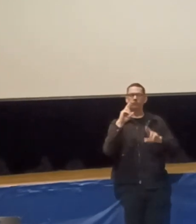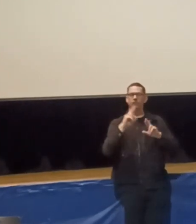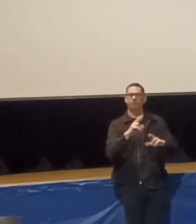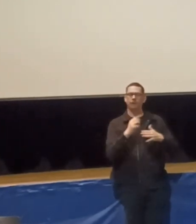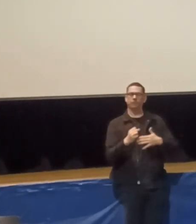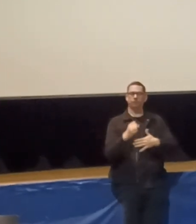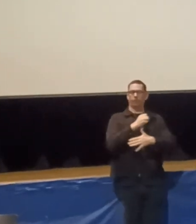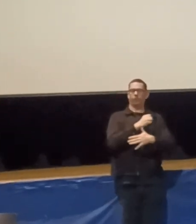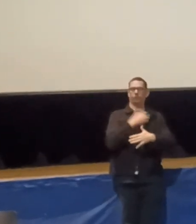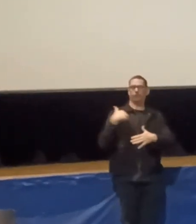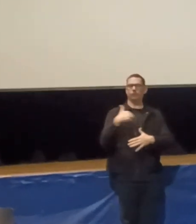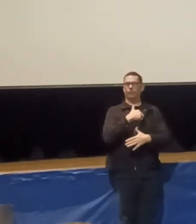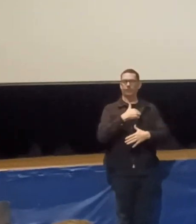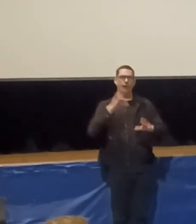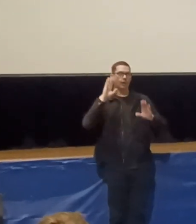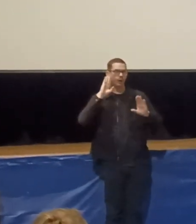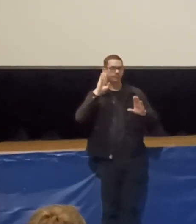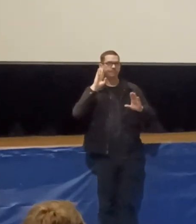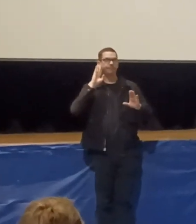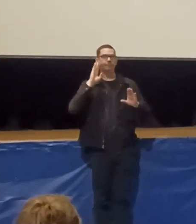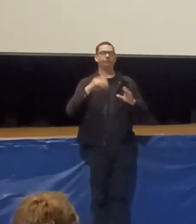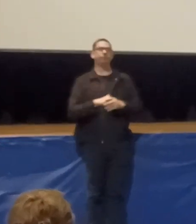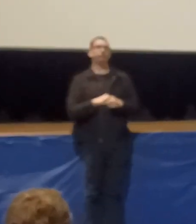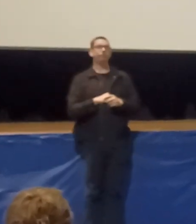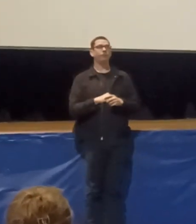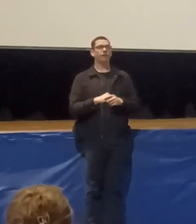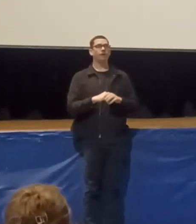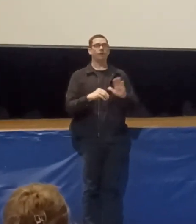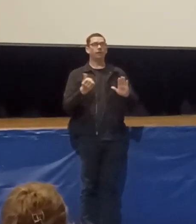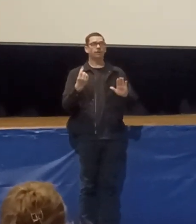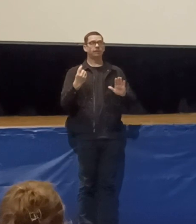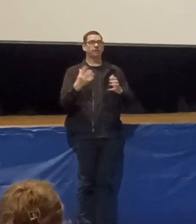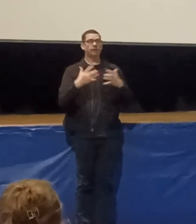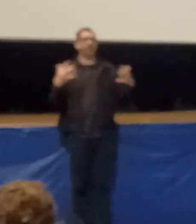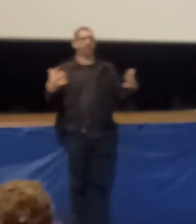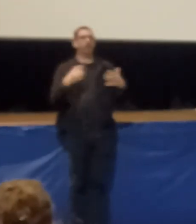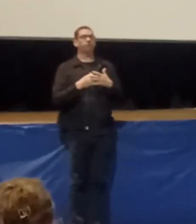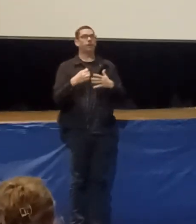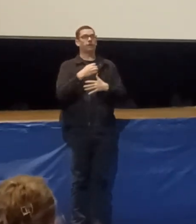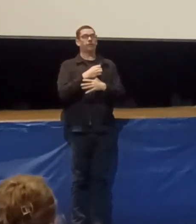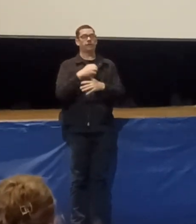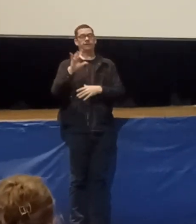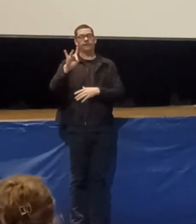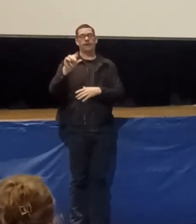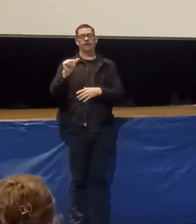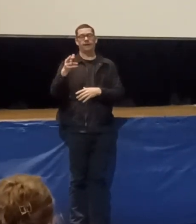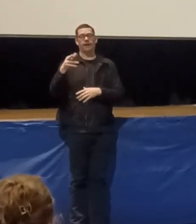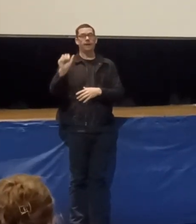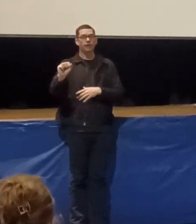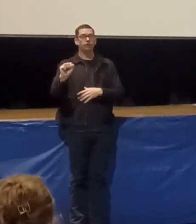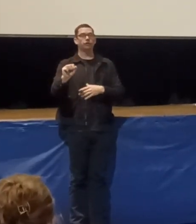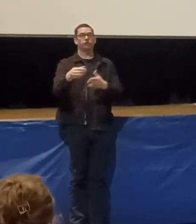we heard, and that there are a lot of priorities related to those 8 acres. Clearly affordable housing, but